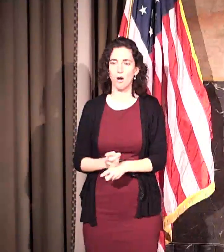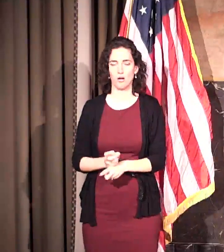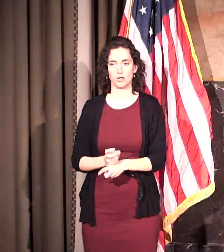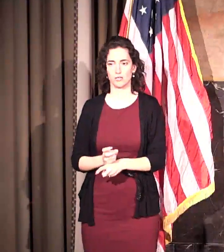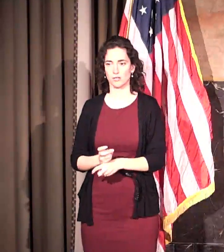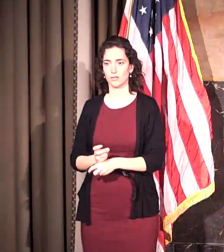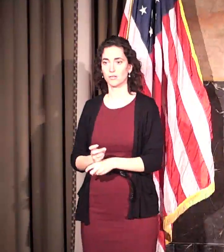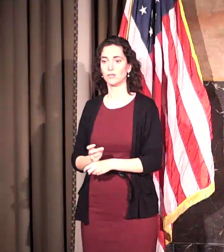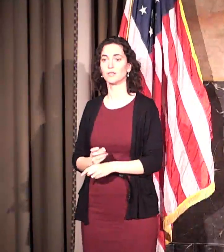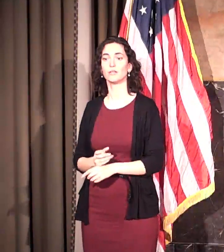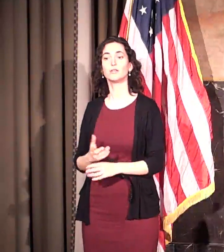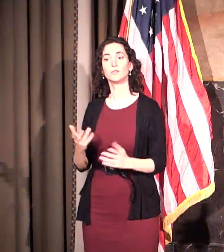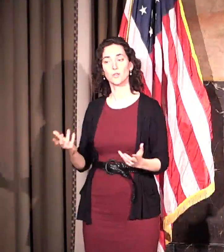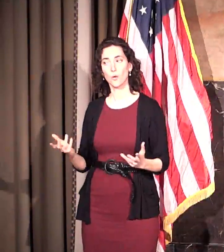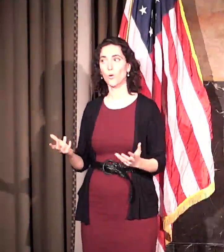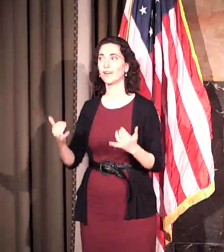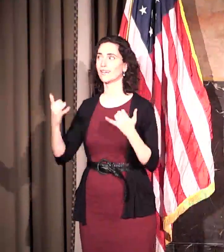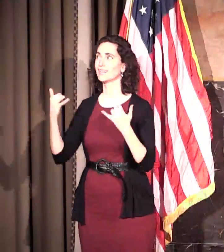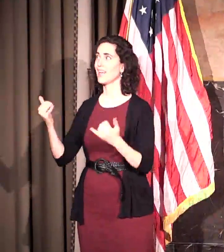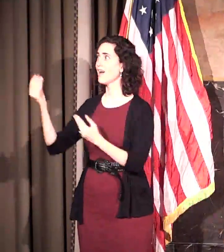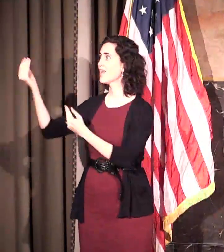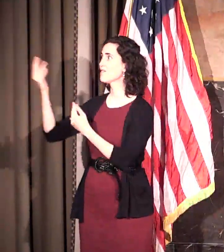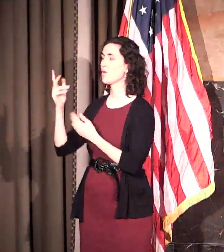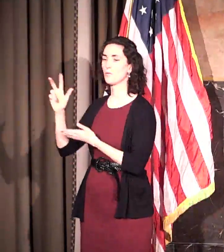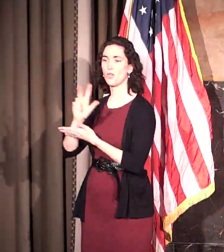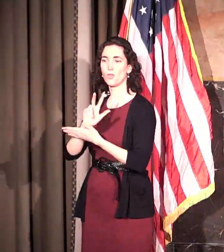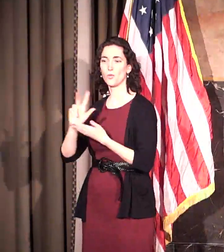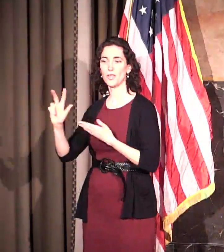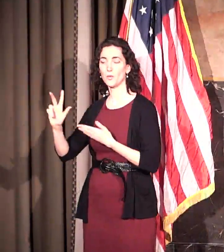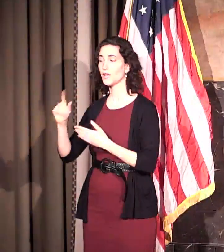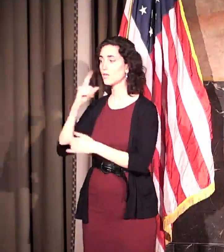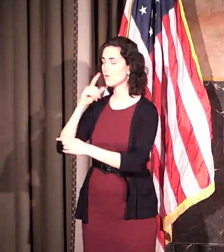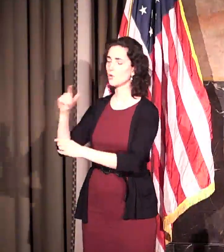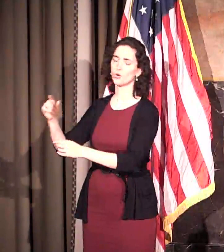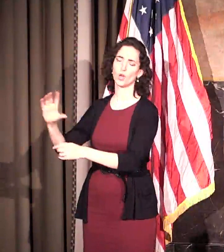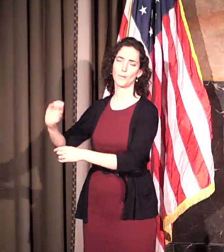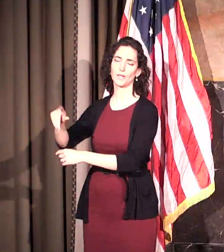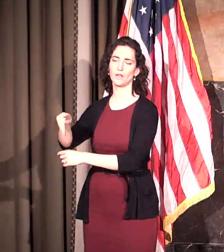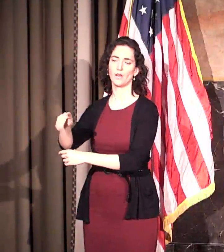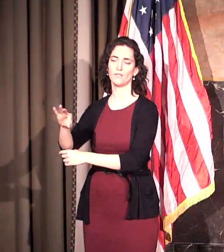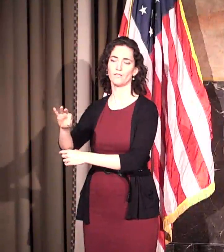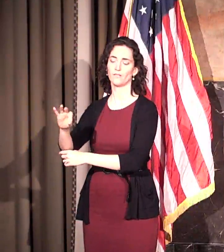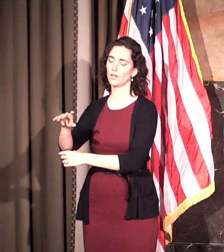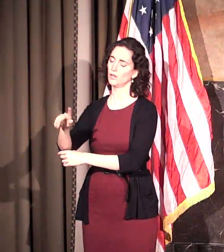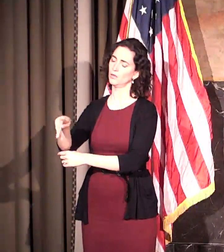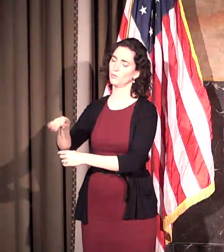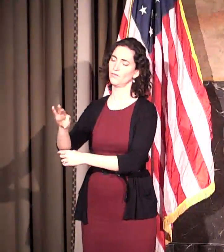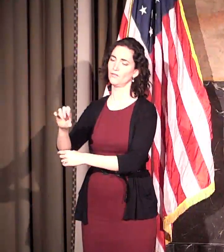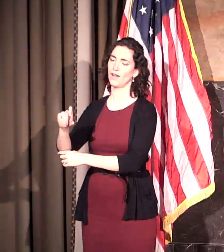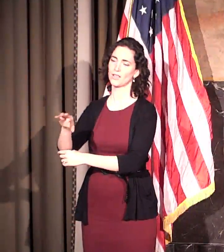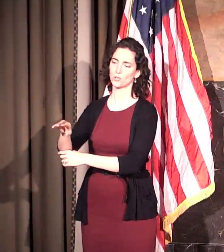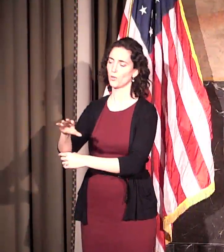And the idea that we can have, at least as it relates to Pfizer and Moderna, 3 weeks of